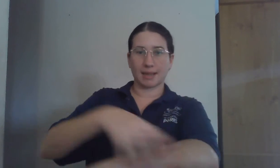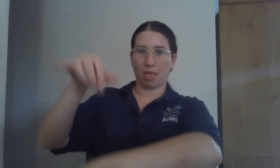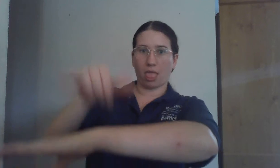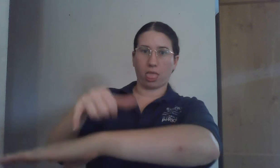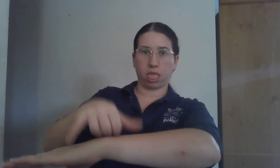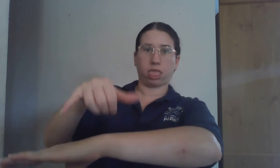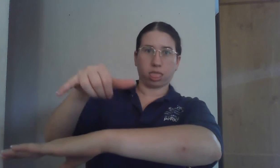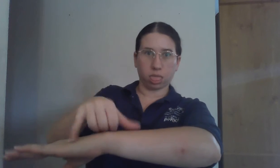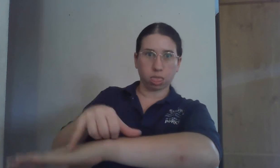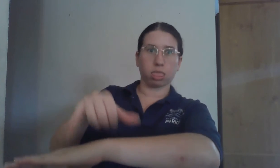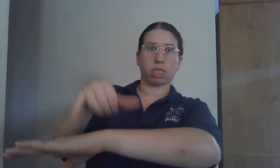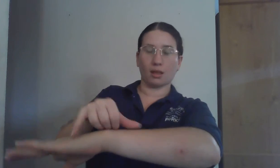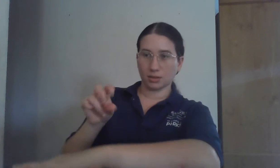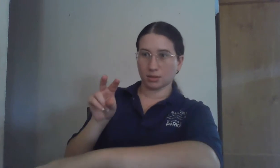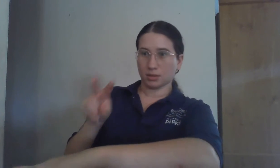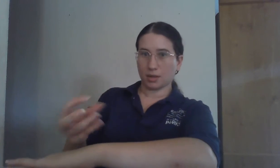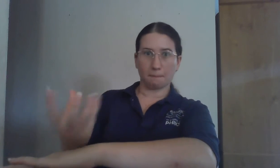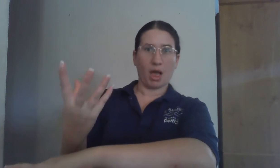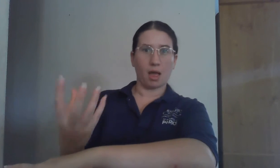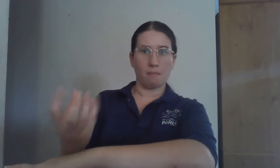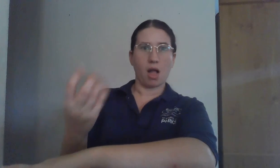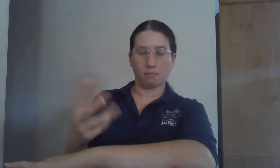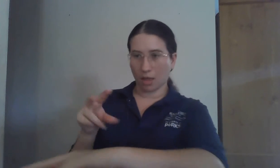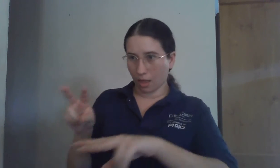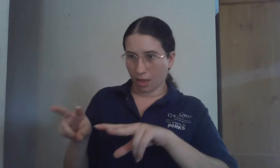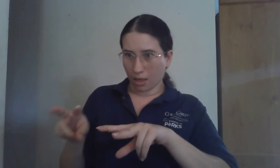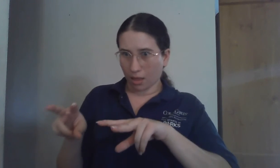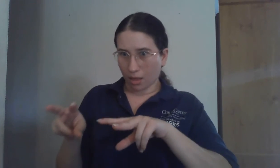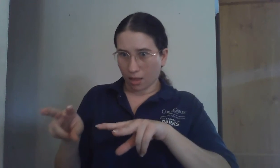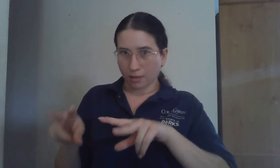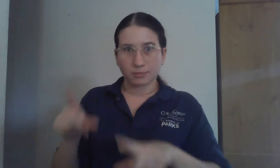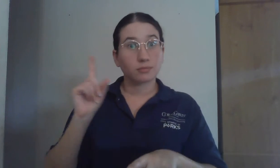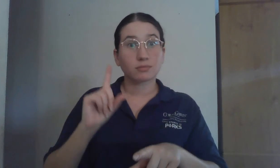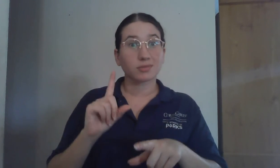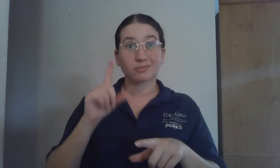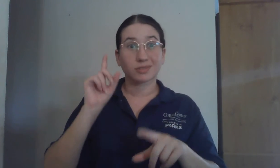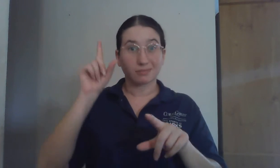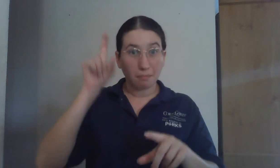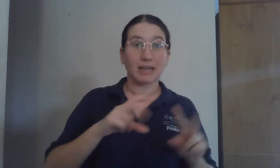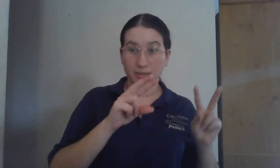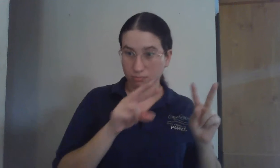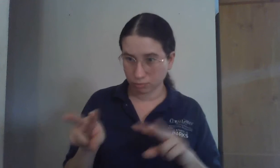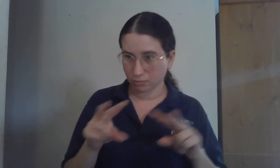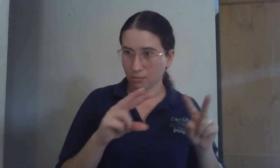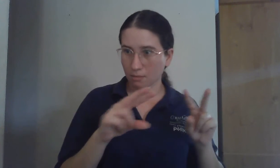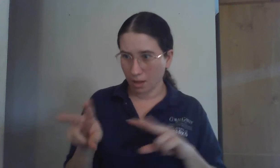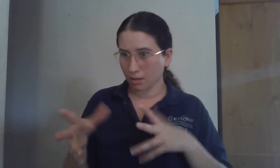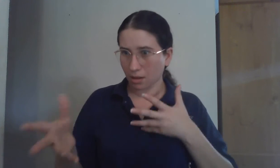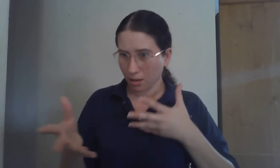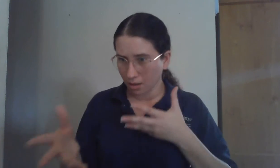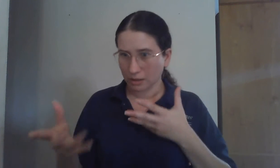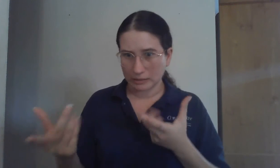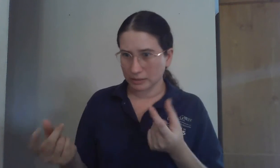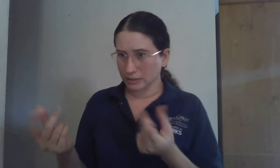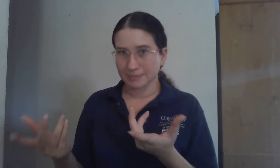buzz and beep and flash, because you can't help but to react in real time. You just have to look at the phone. It's the exact